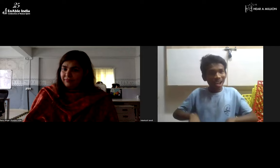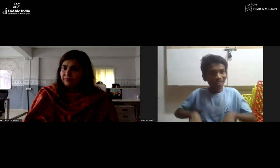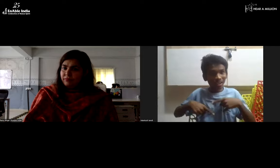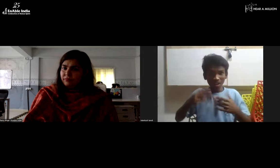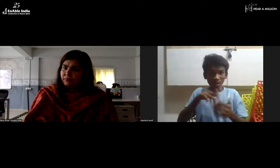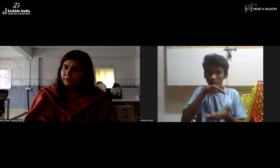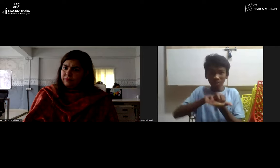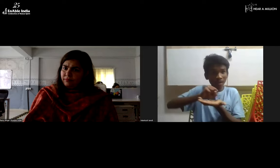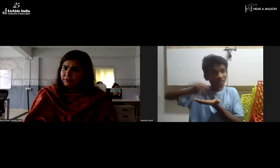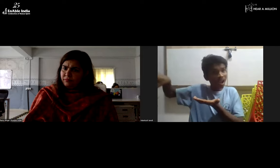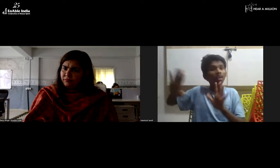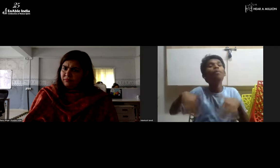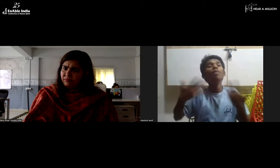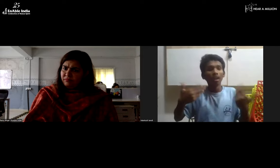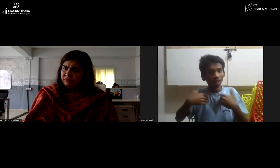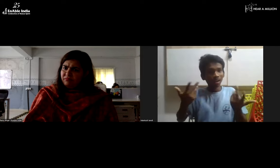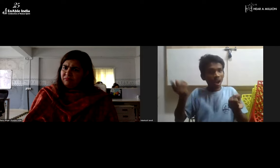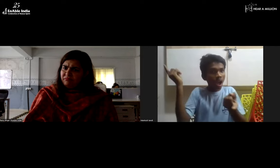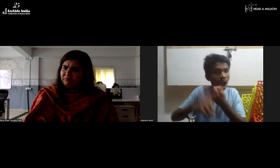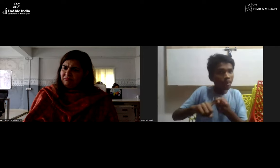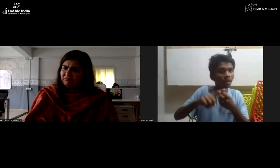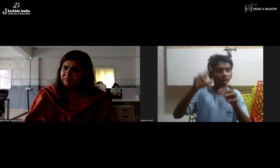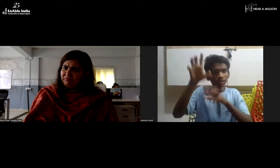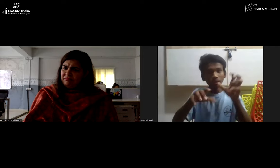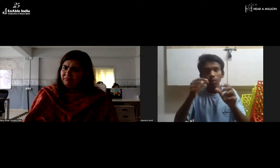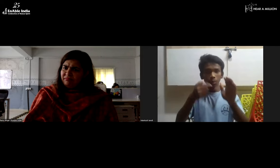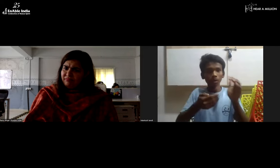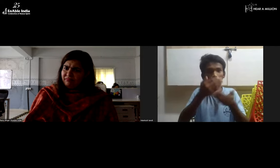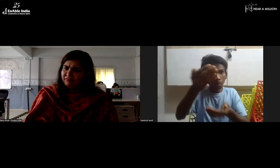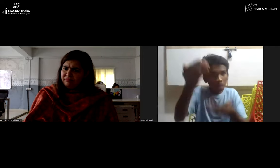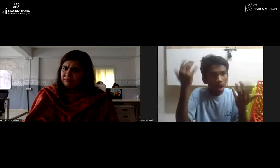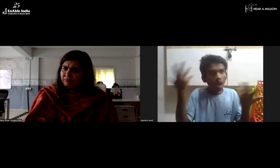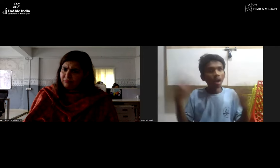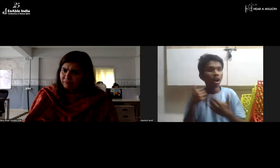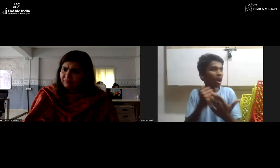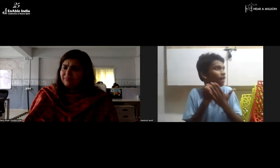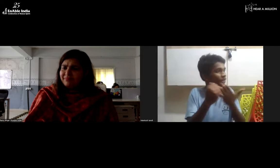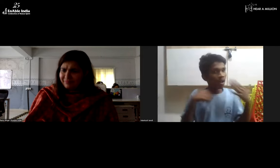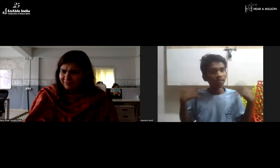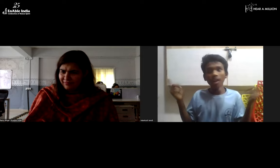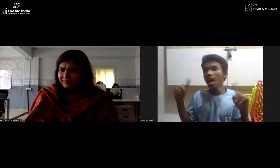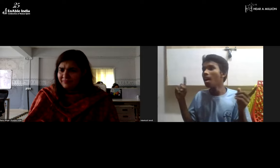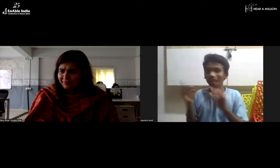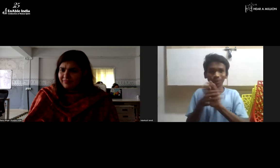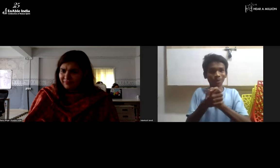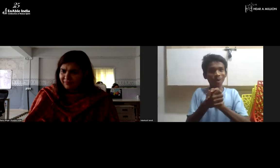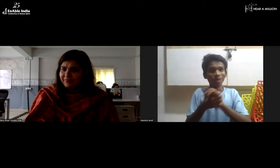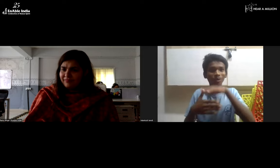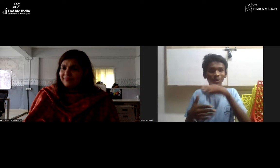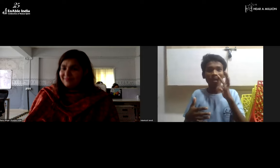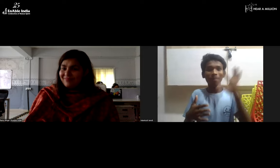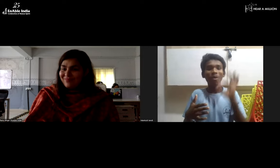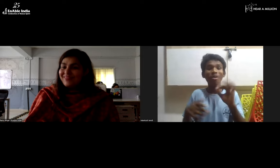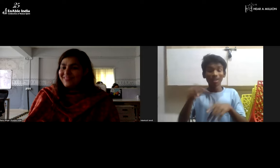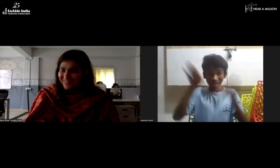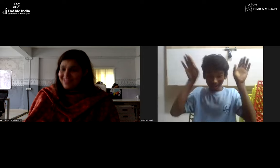Yeah, you just forget that you're Mantosh for a while I and changed into an imagine, animal. yeah.